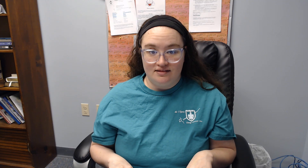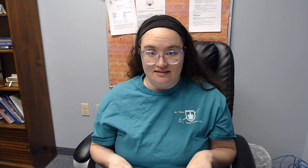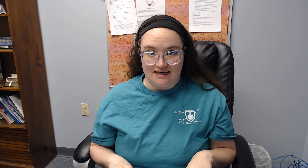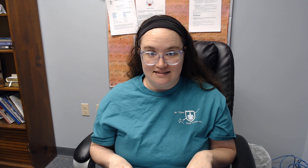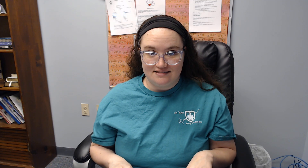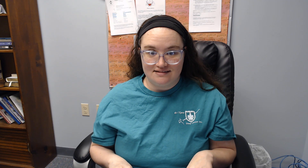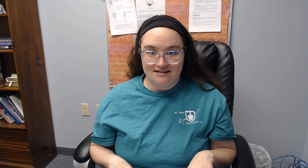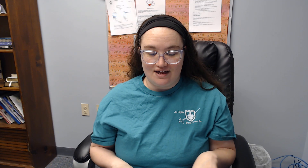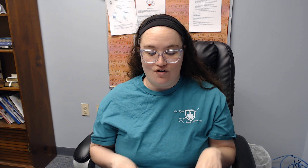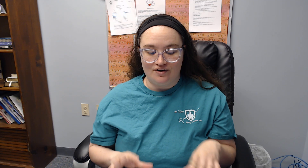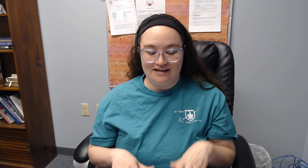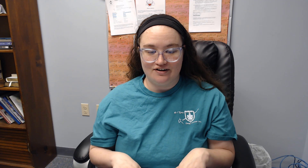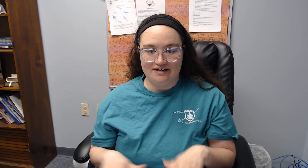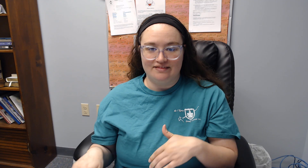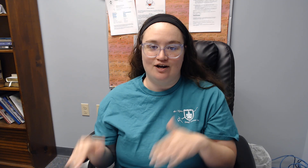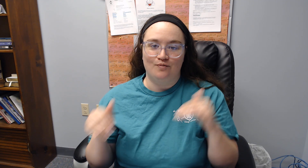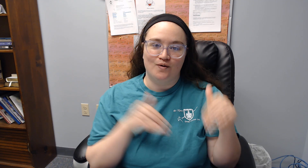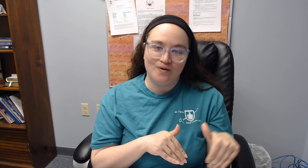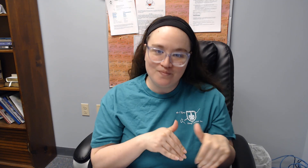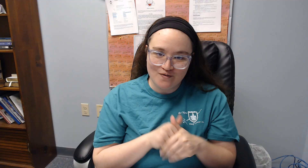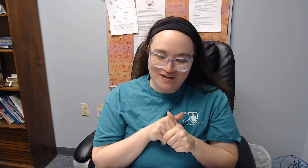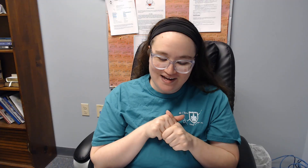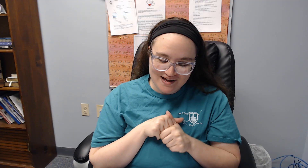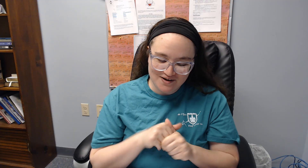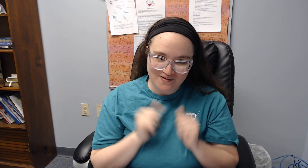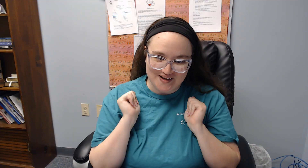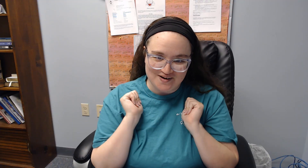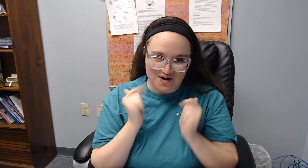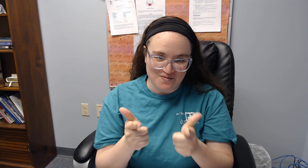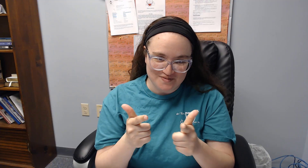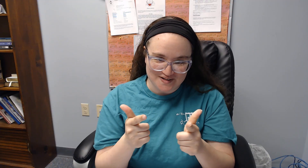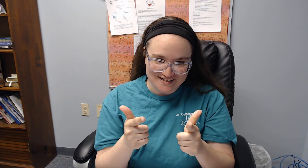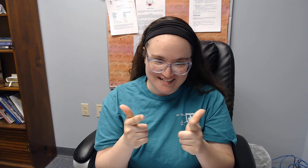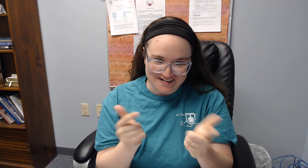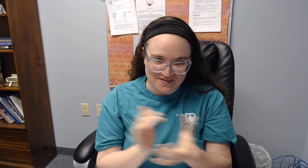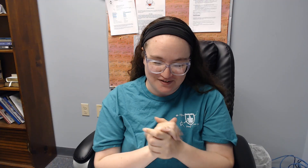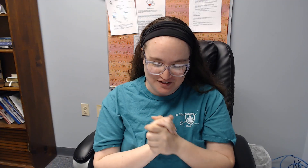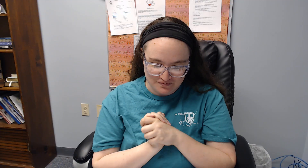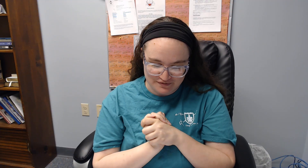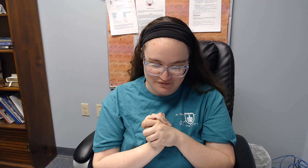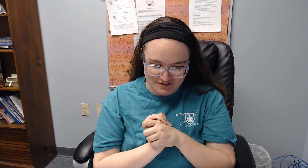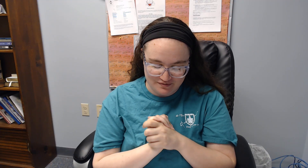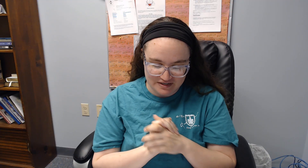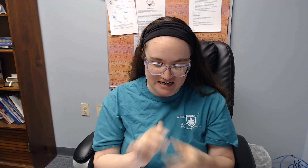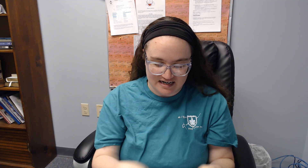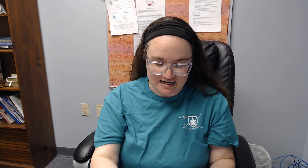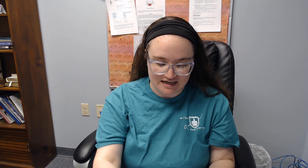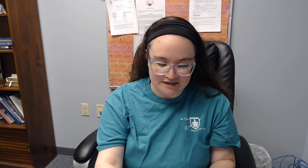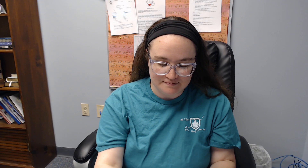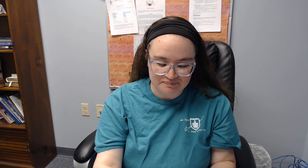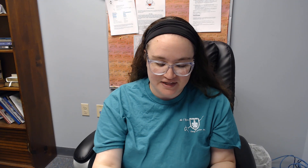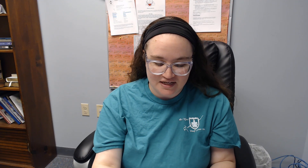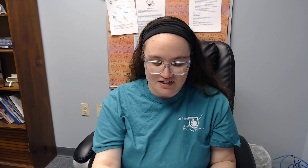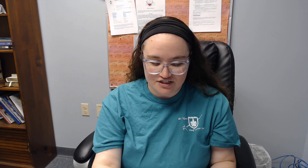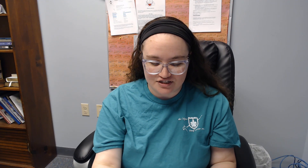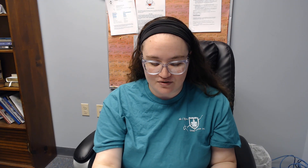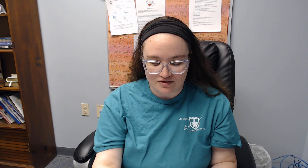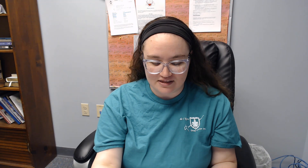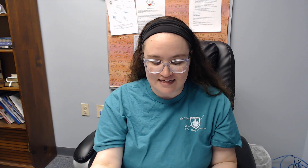Last thing on hearing, and then I'll make one more video and y'all will be good to go on your review. So the last